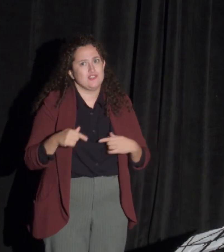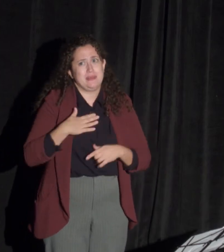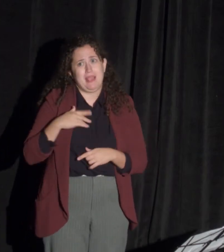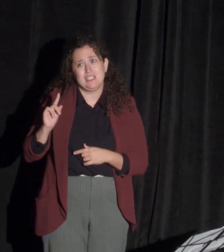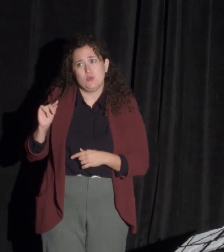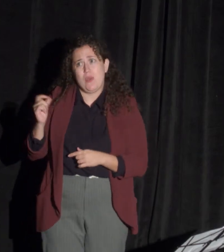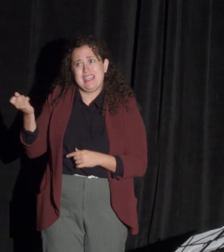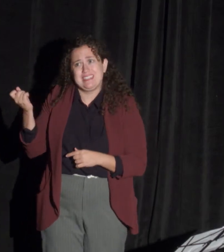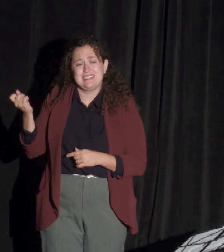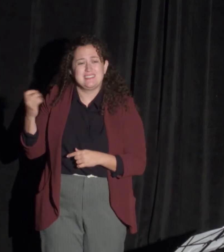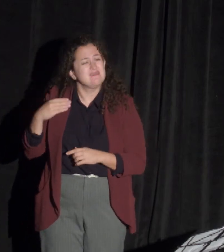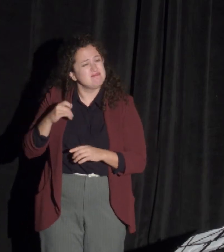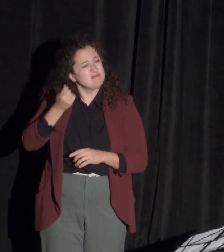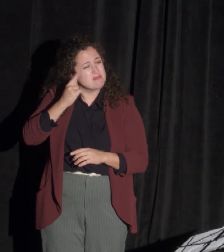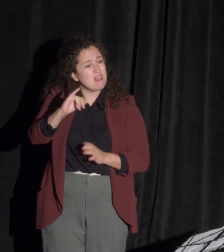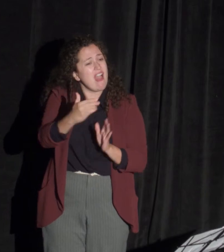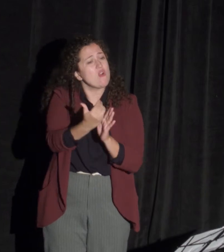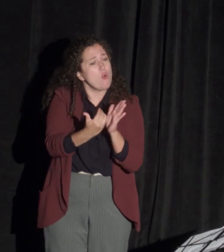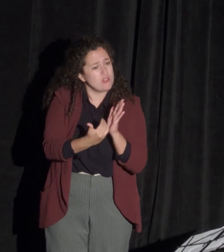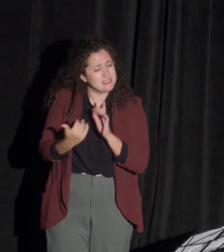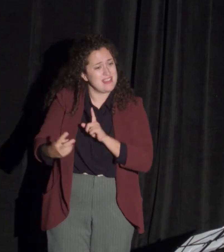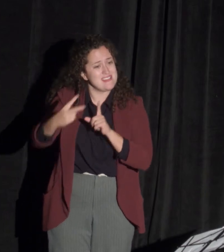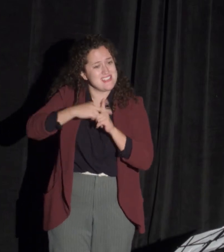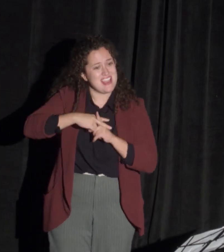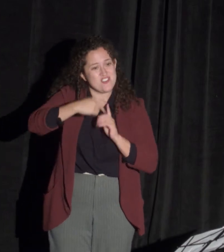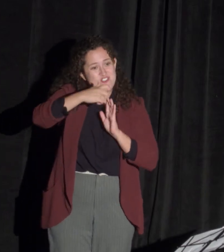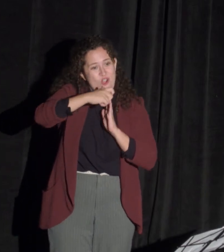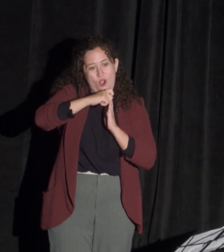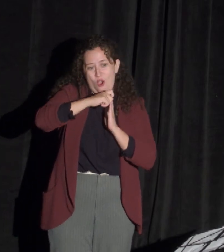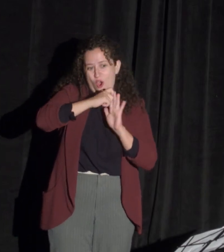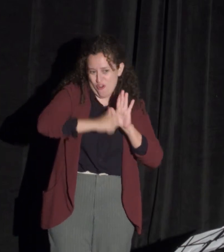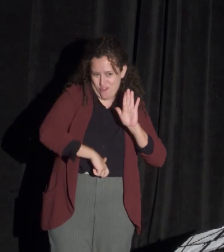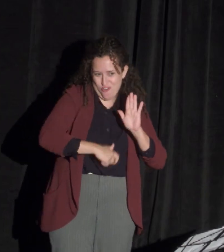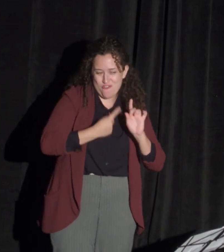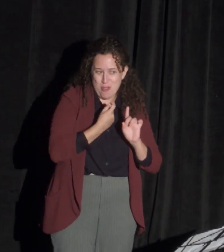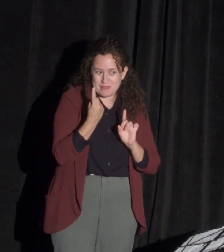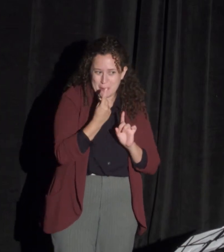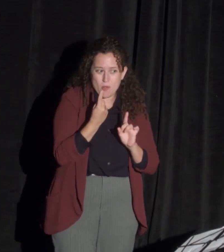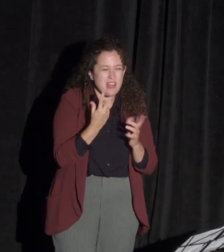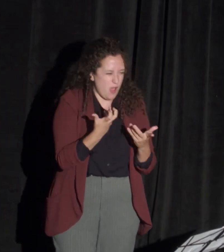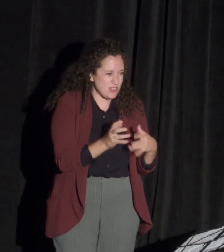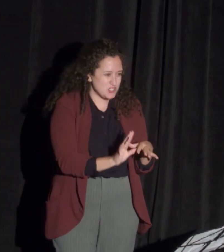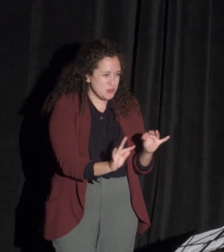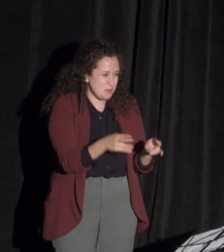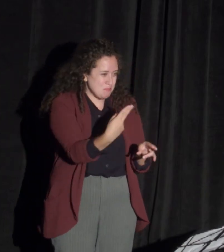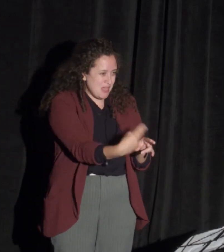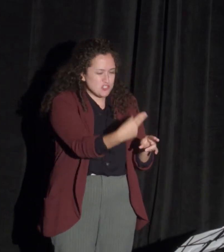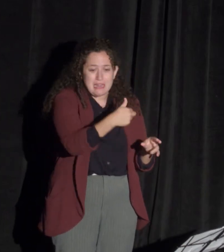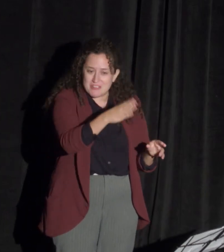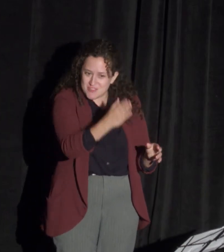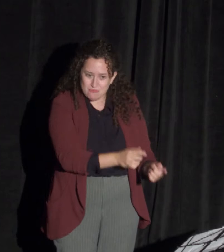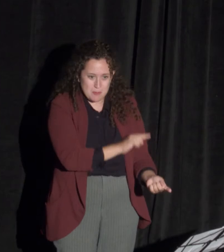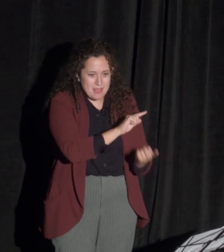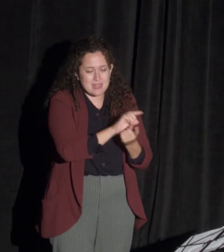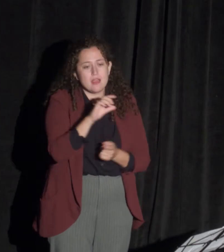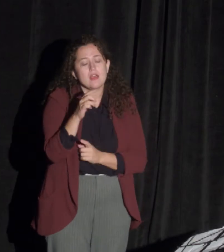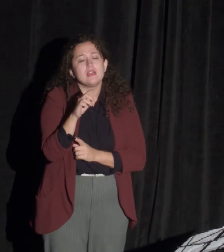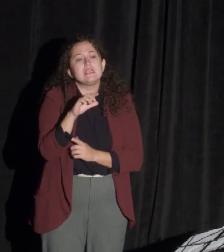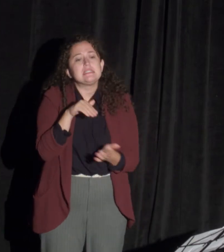course assigned an article by someone I want to mention who I've never met, a man named Dr. Gonzalo Lamana. And the article is